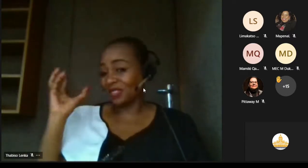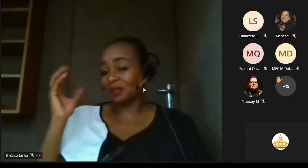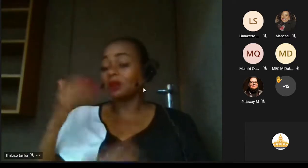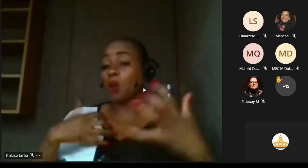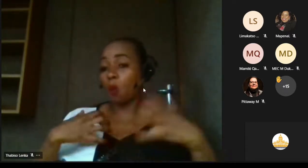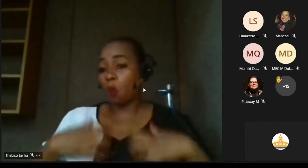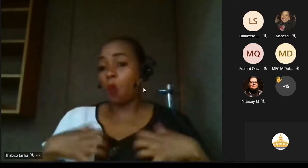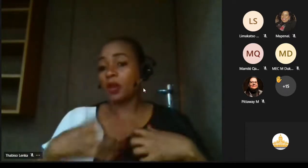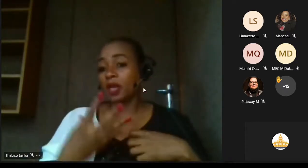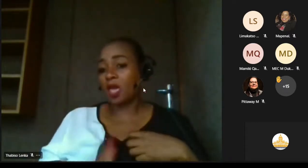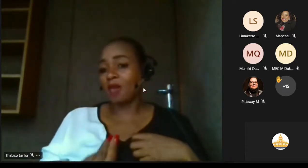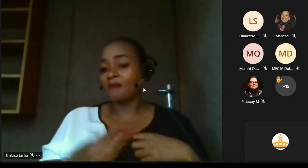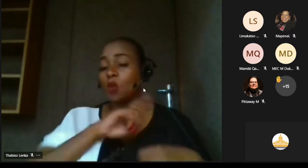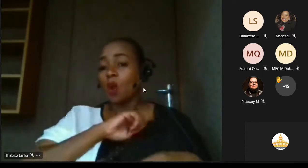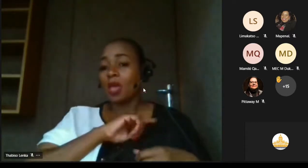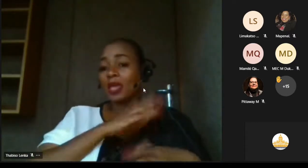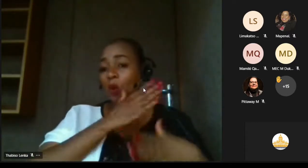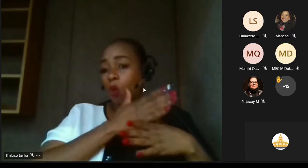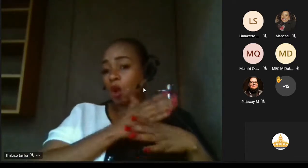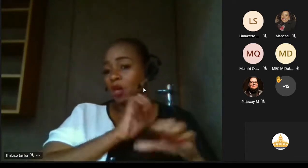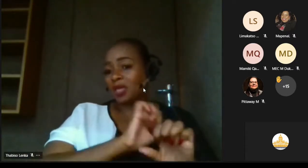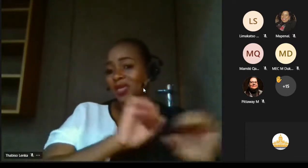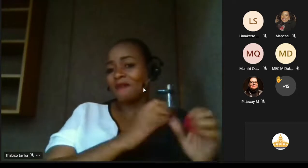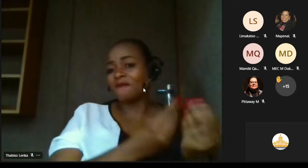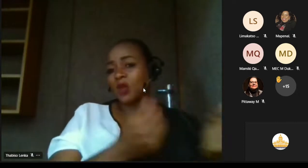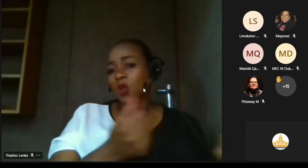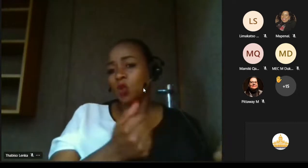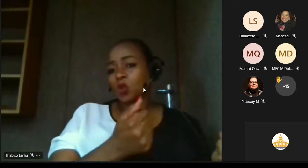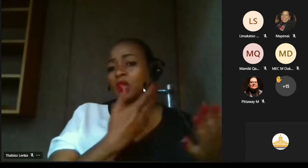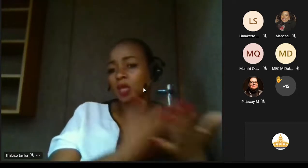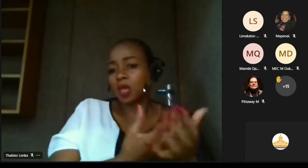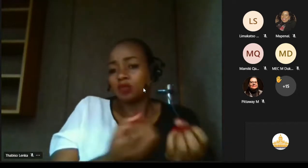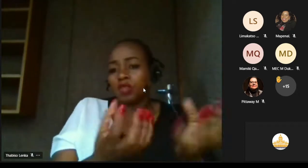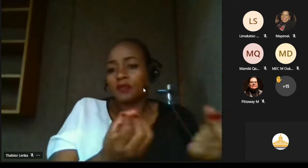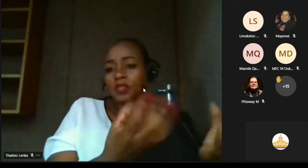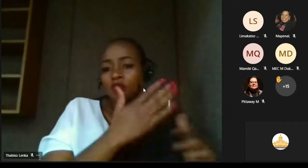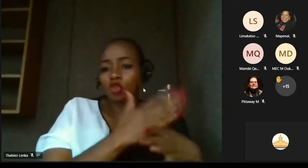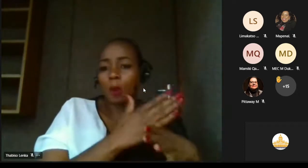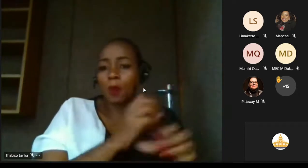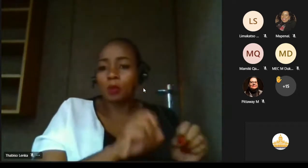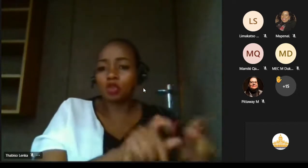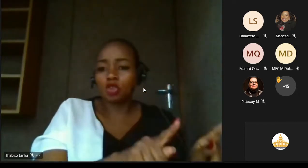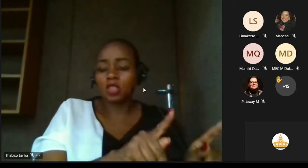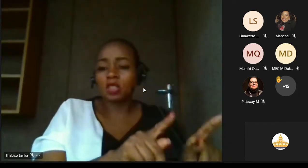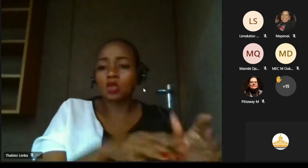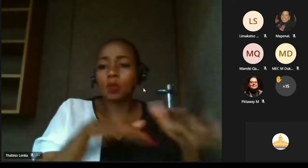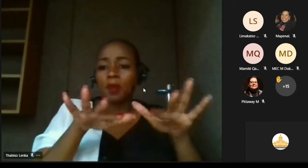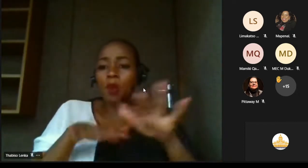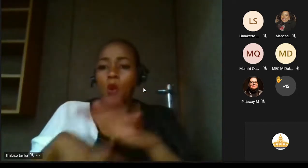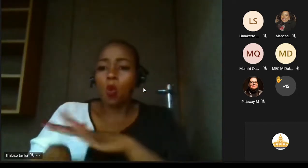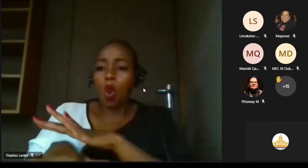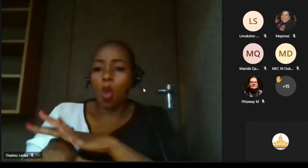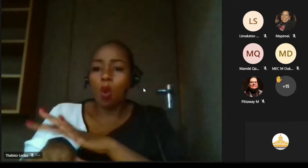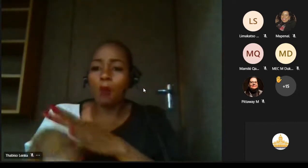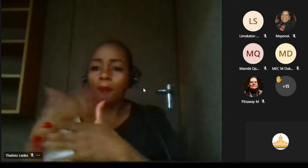worrisome. It is one of the few labour-intensive sectors that provide job opportunities for low-skilled